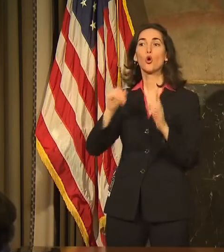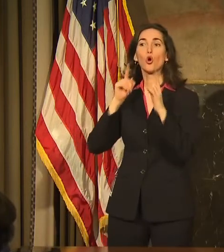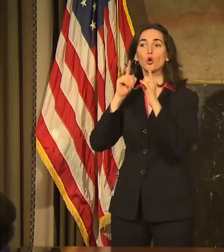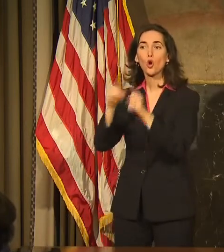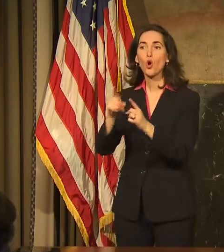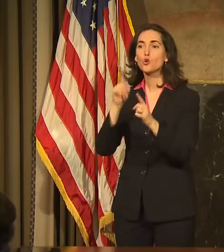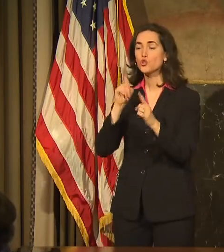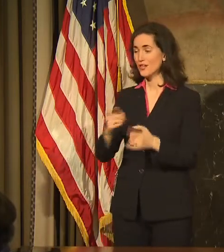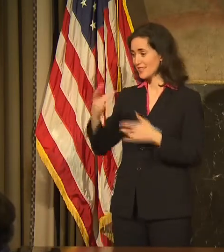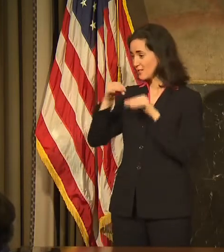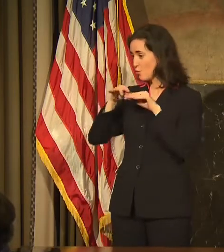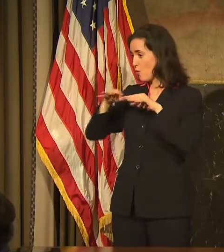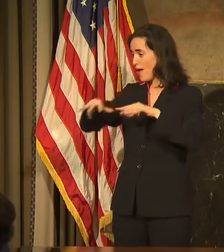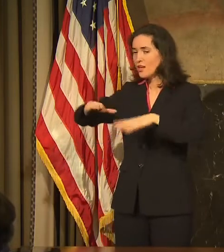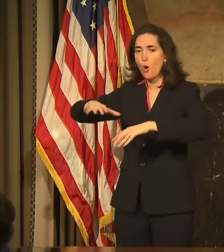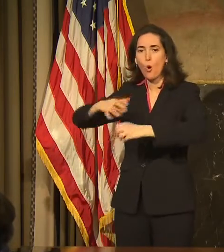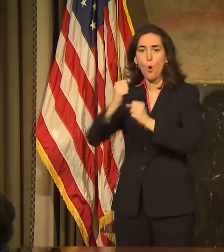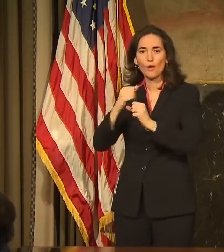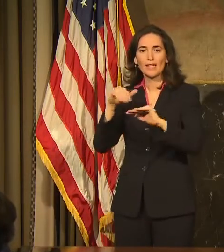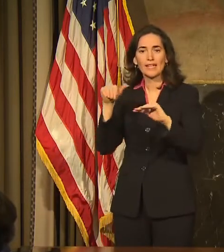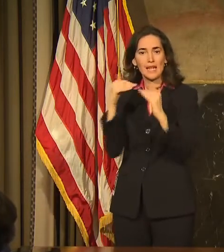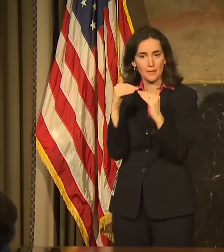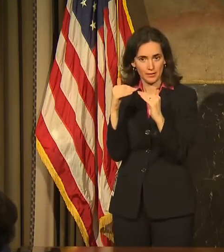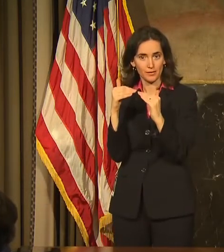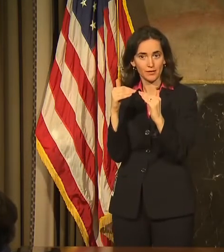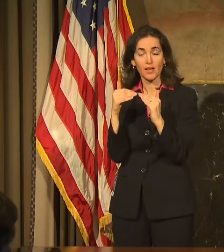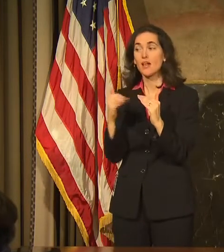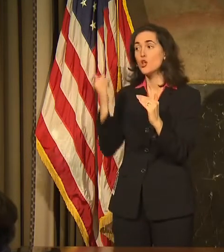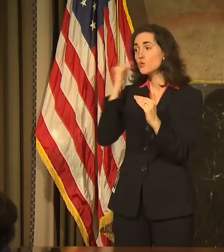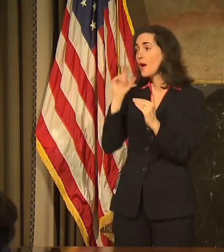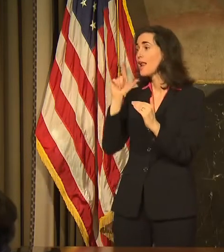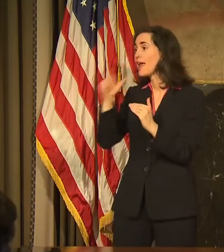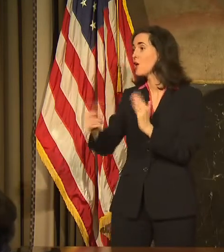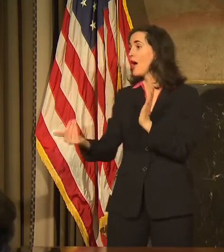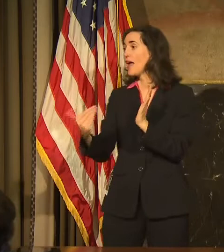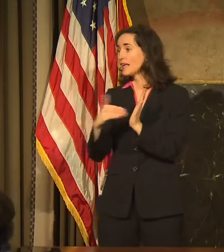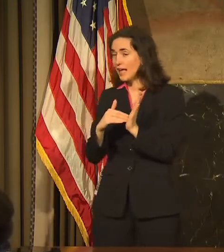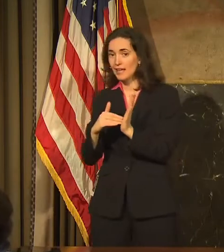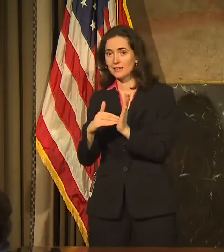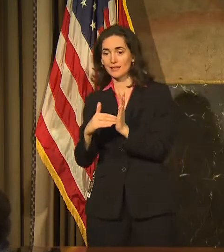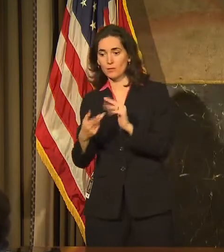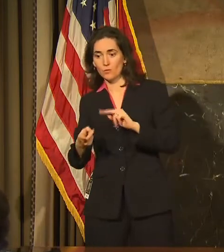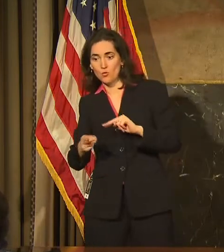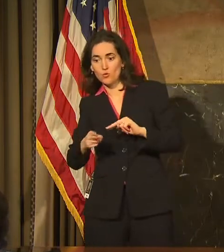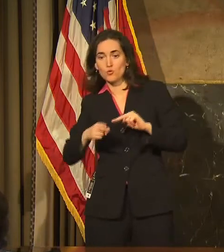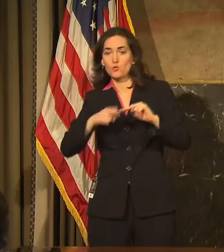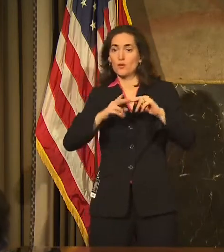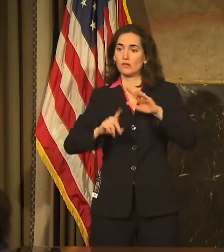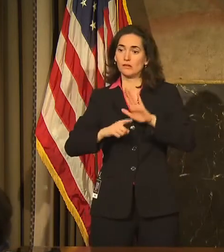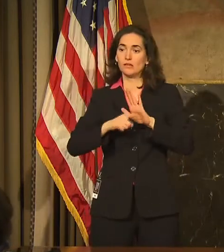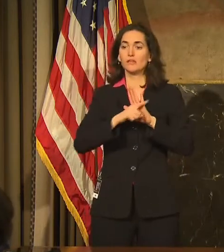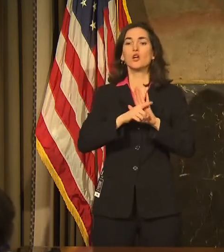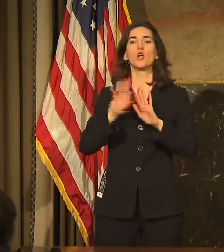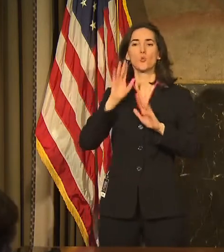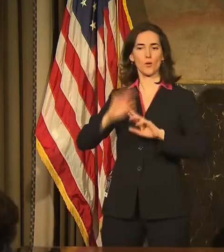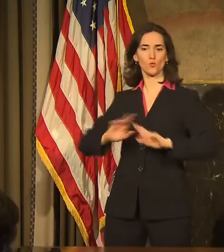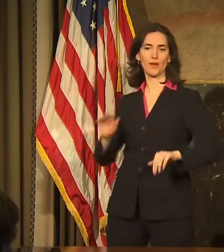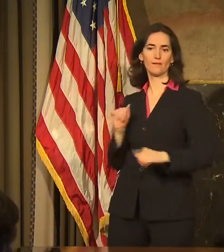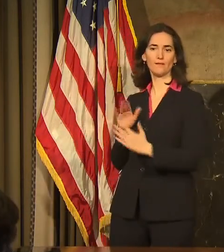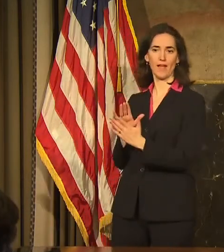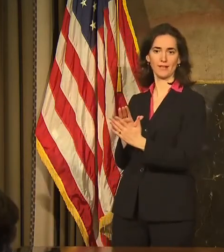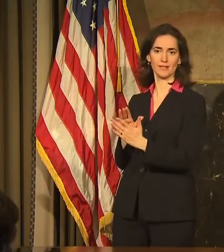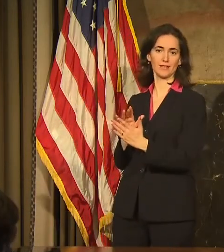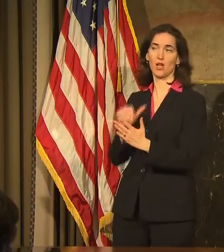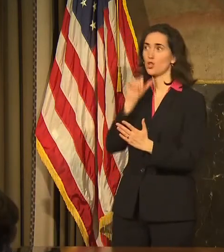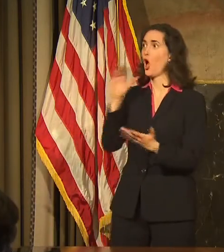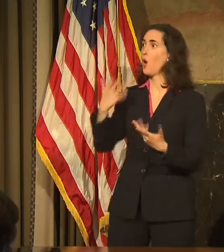down as much as possible, so that if we do have another surge, we are equipped to weather it well, that we don't get